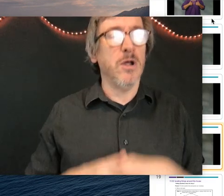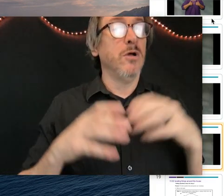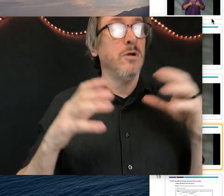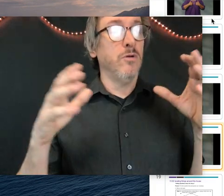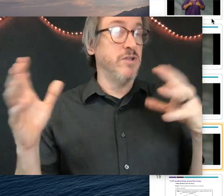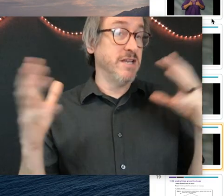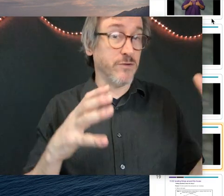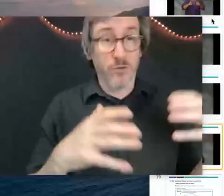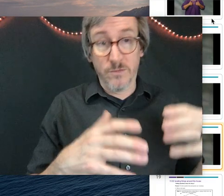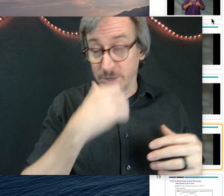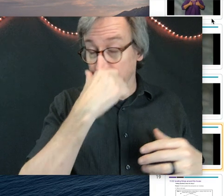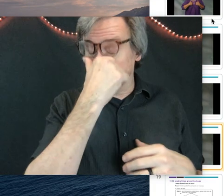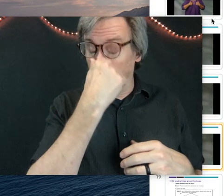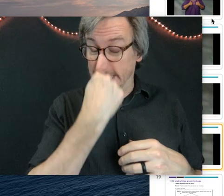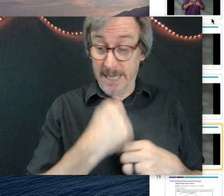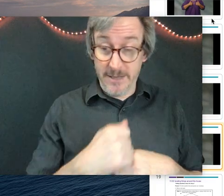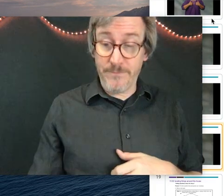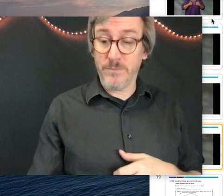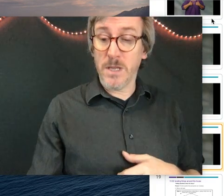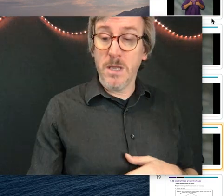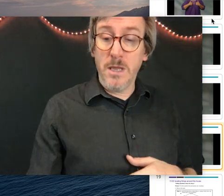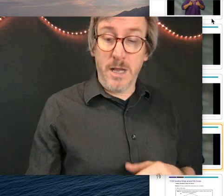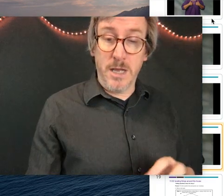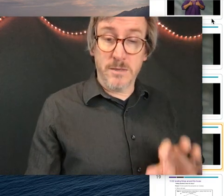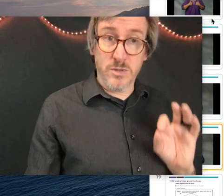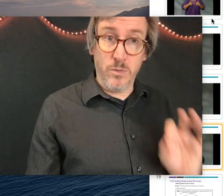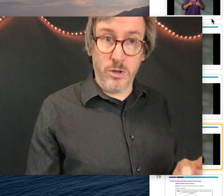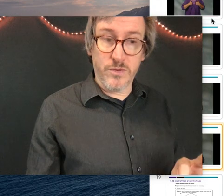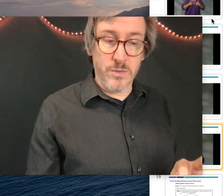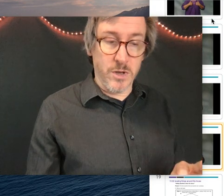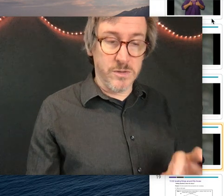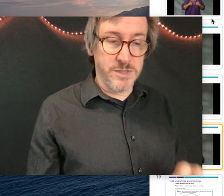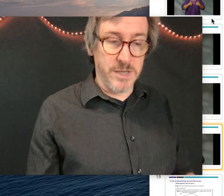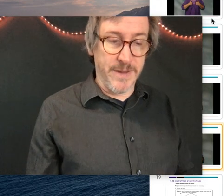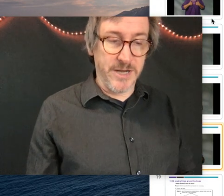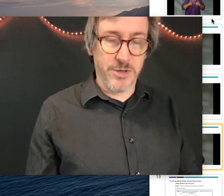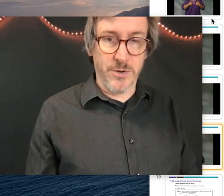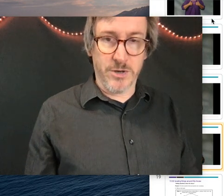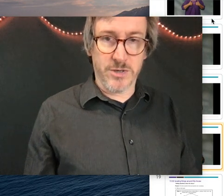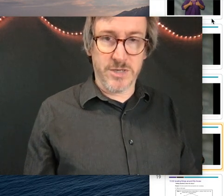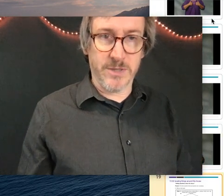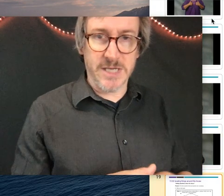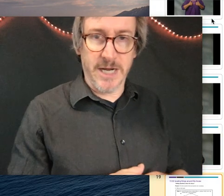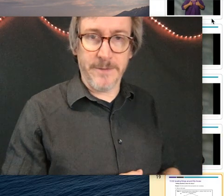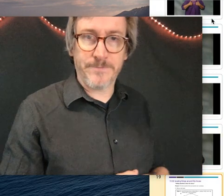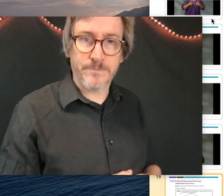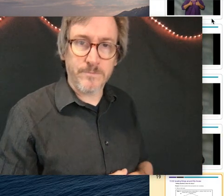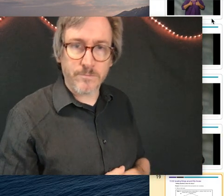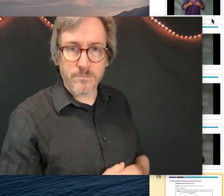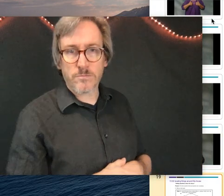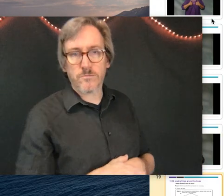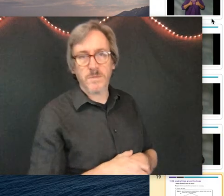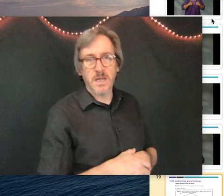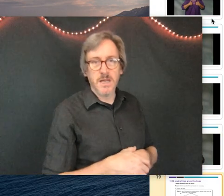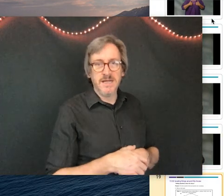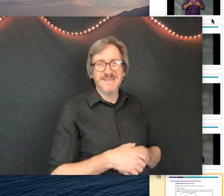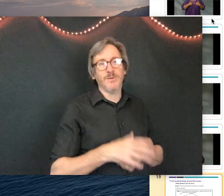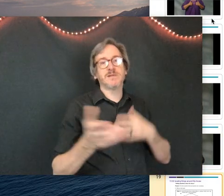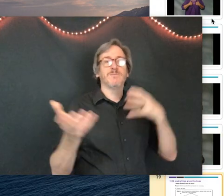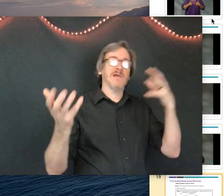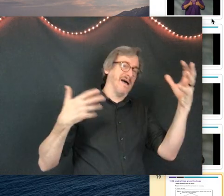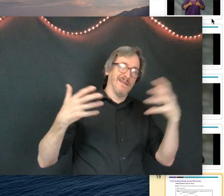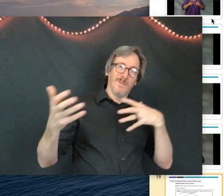about the different rooms in your house, what's in them. So look through those and make sure you understand what they're signing.